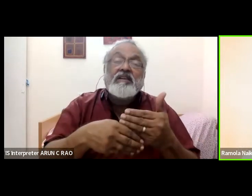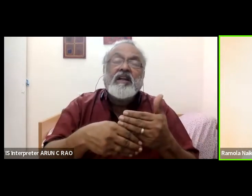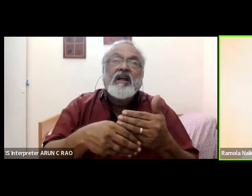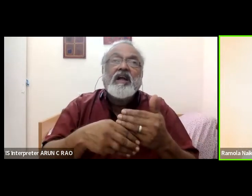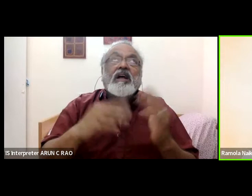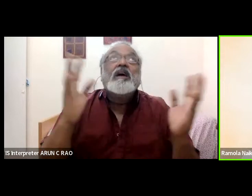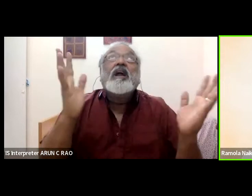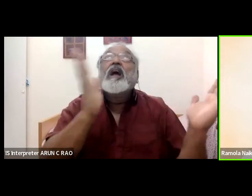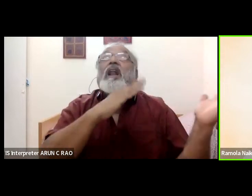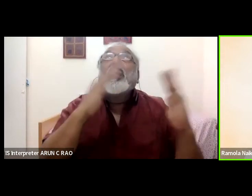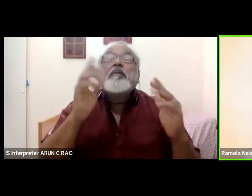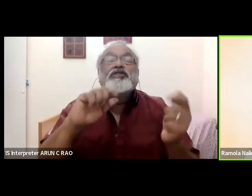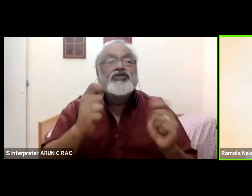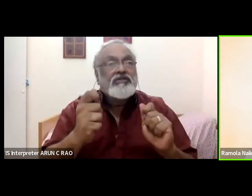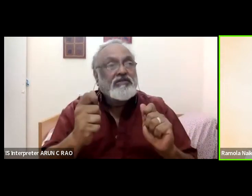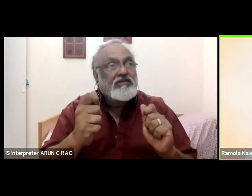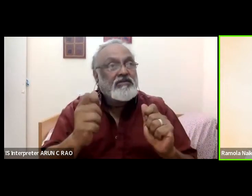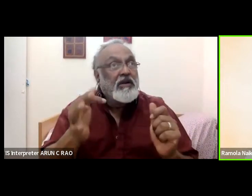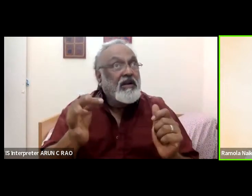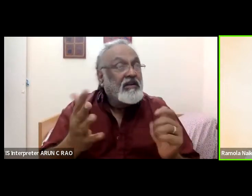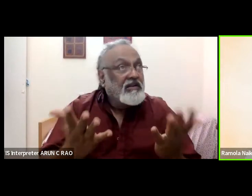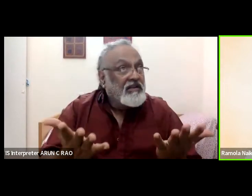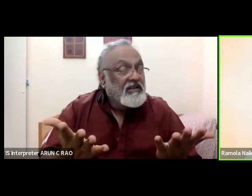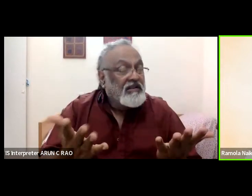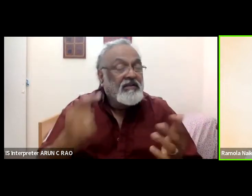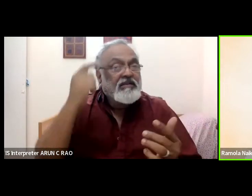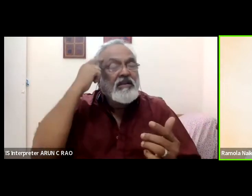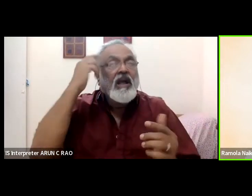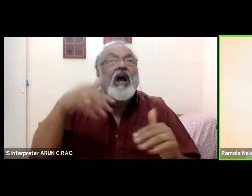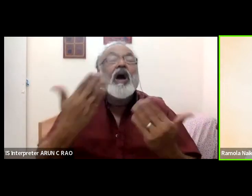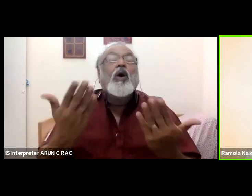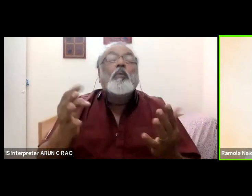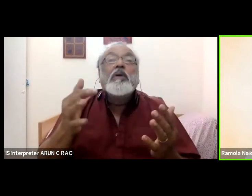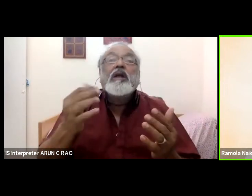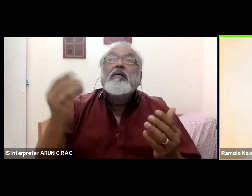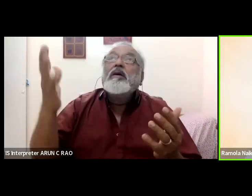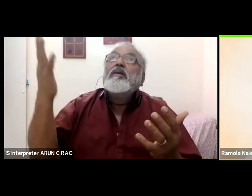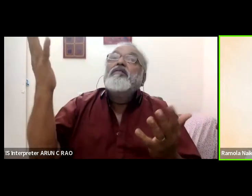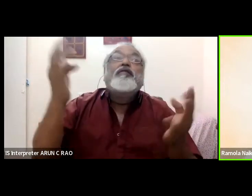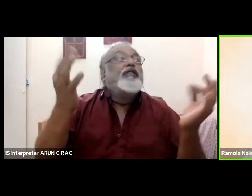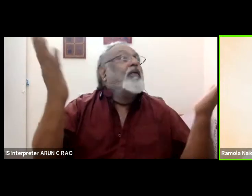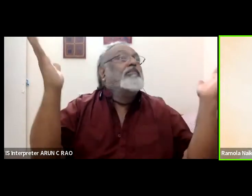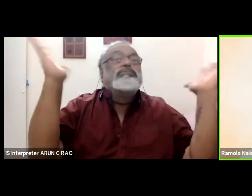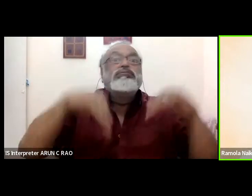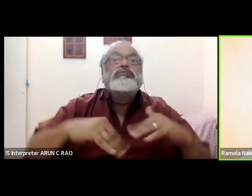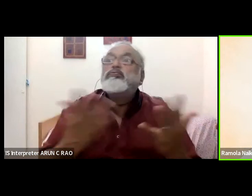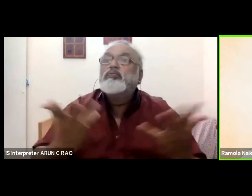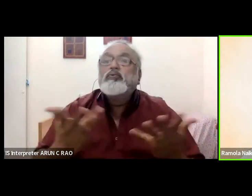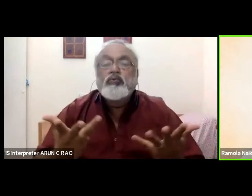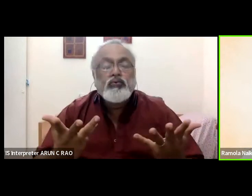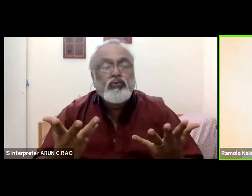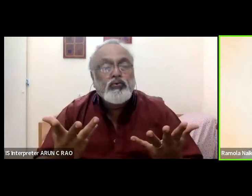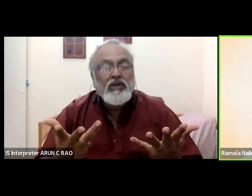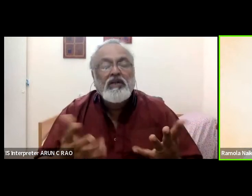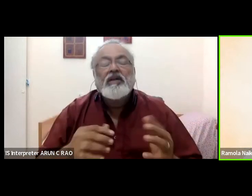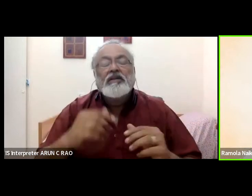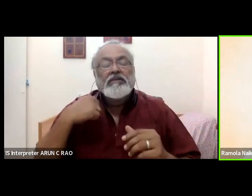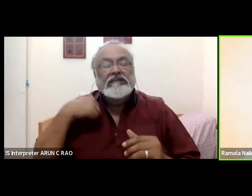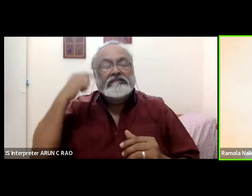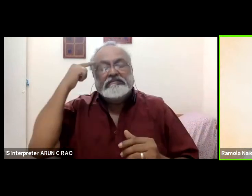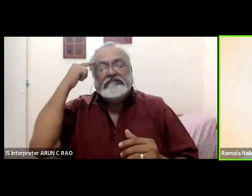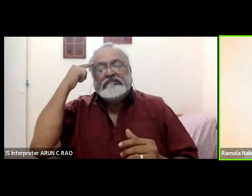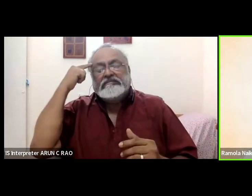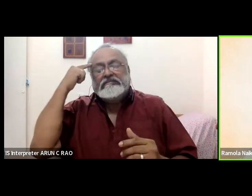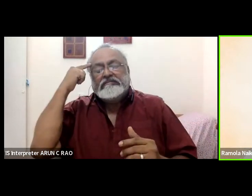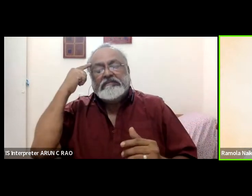incremental. And we do need to think about how do we finance this gap. But I believe that it is not very difficult